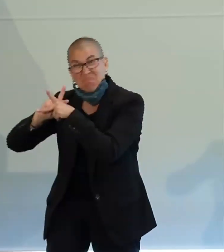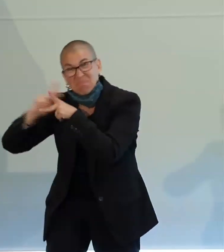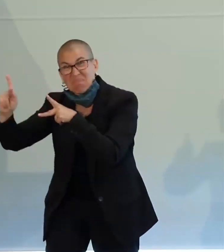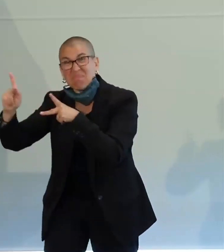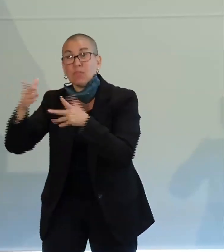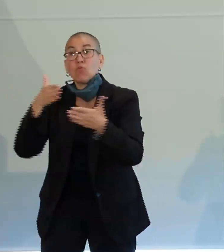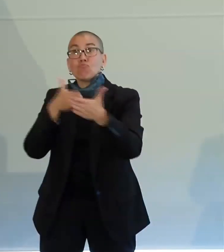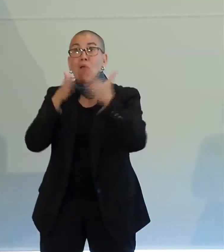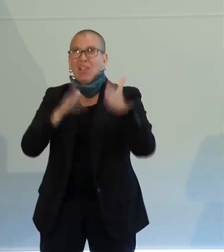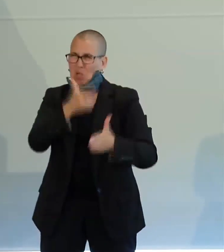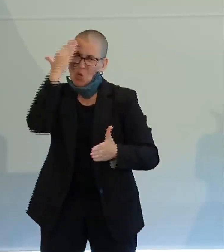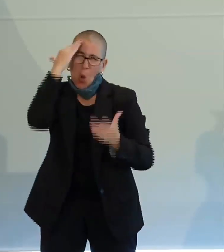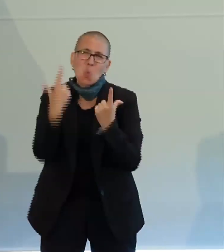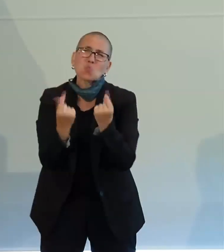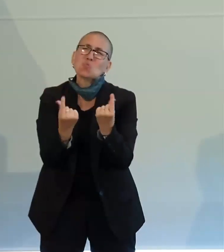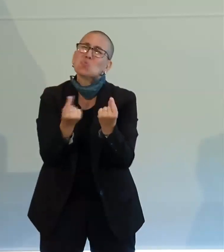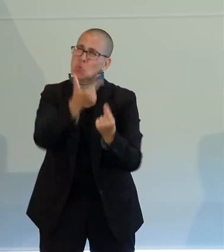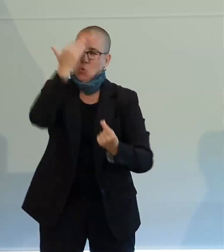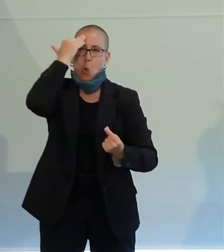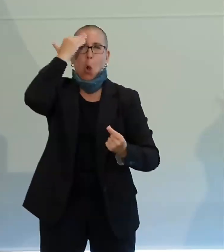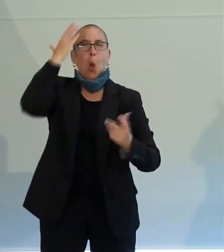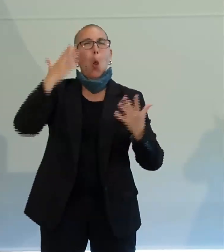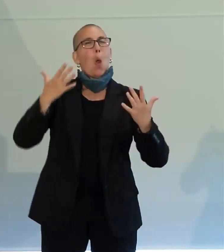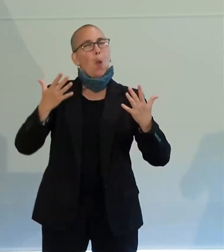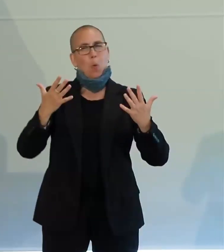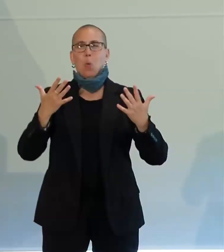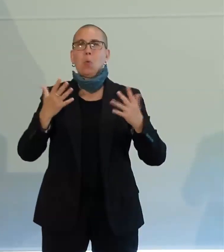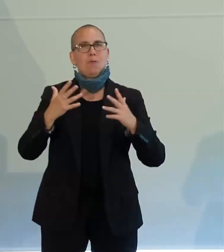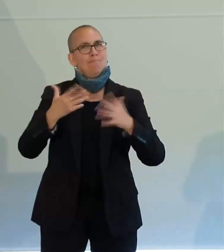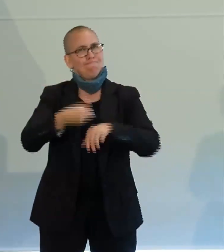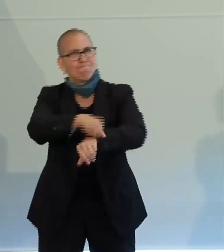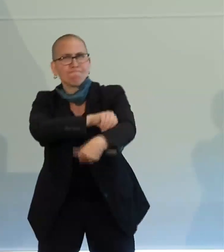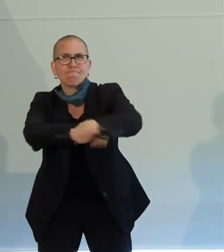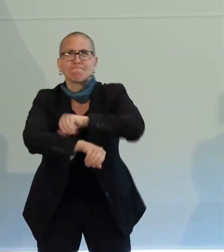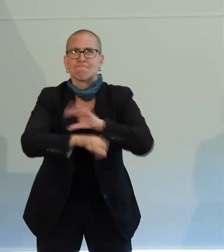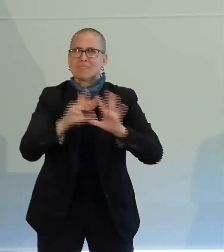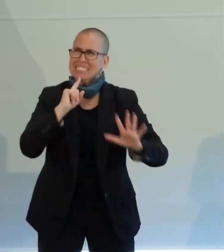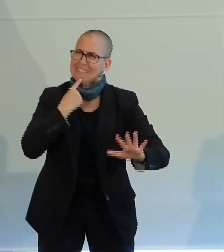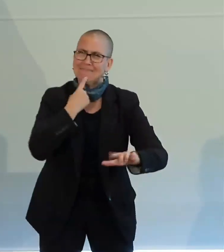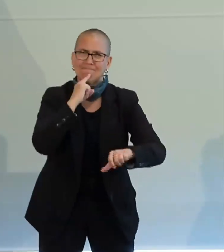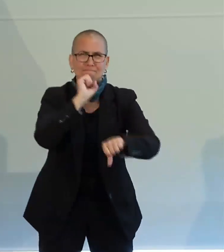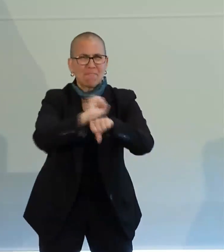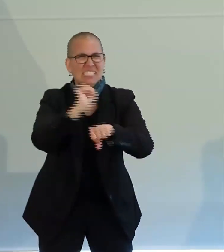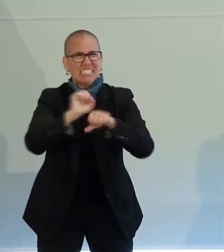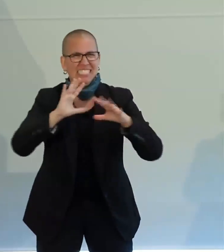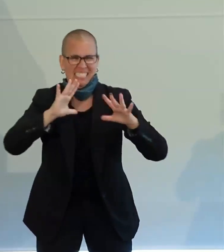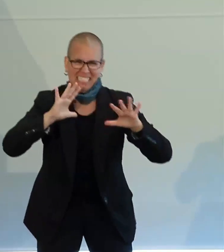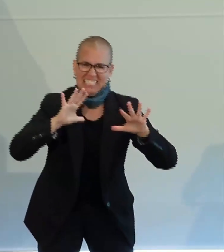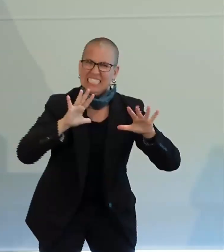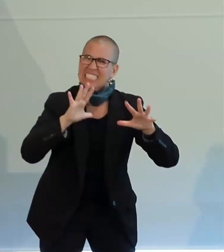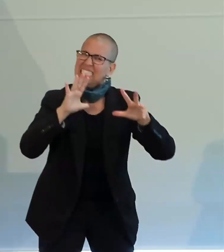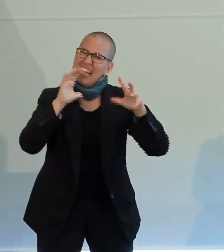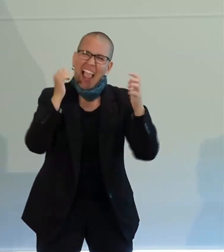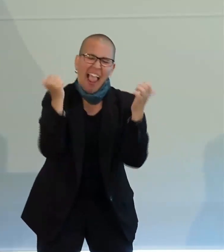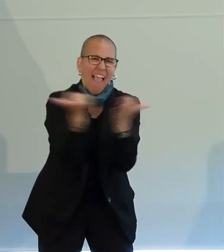are taking our duty seriously, and we are working with the people who gather the facts,